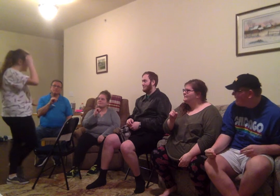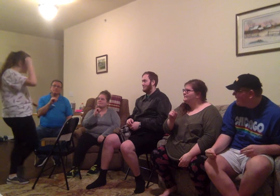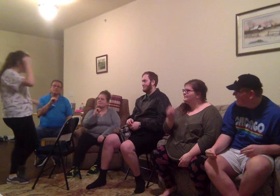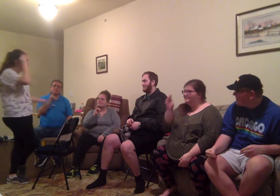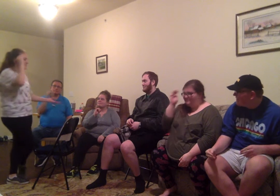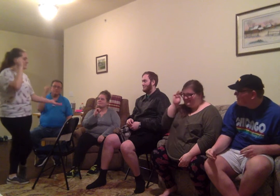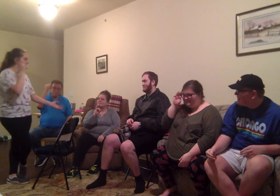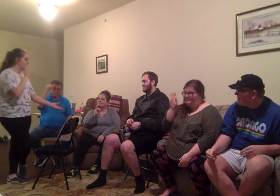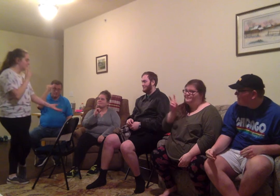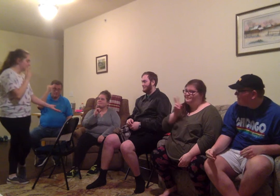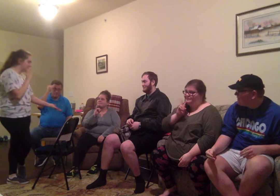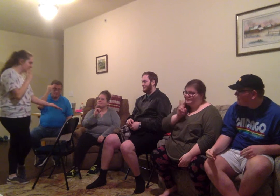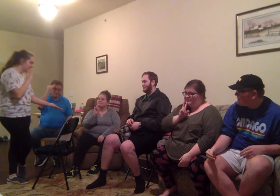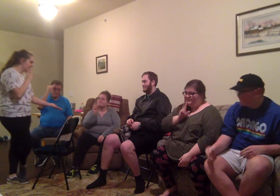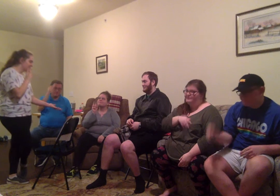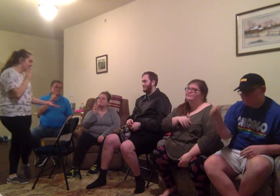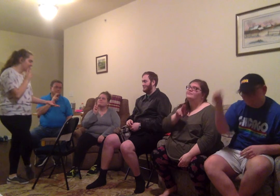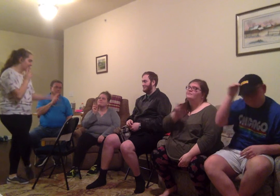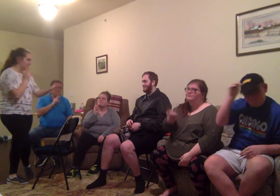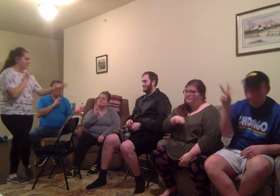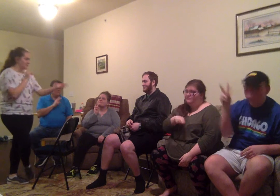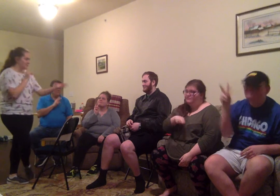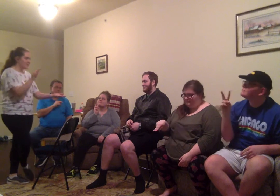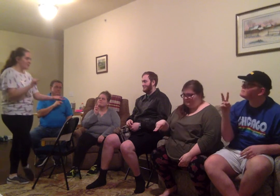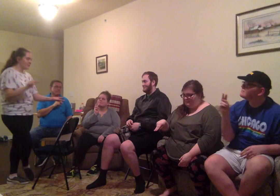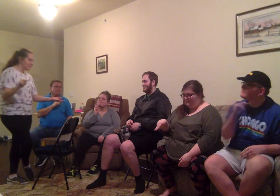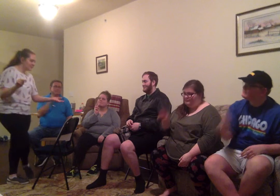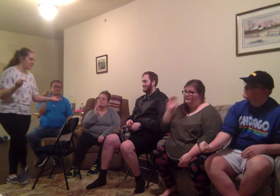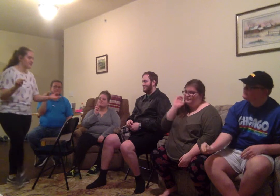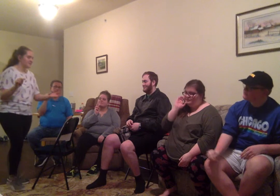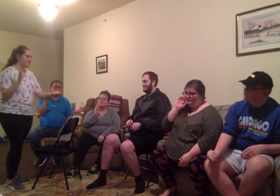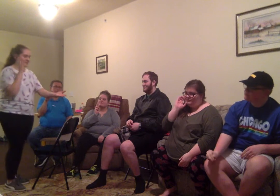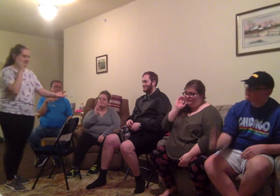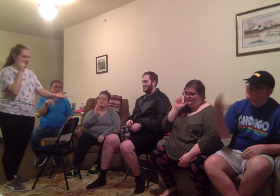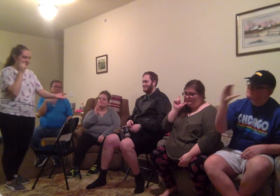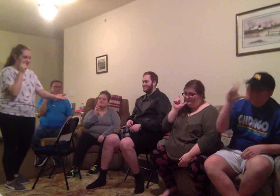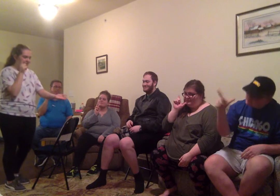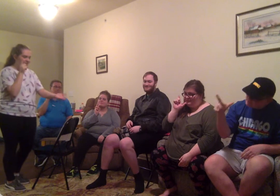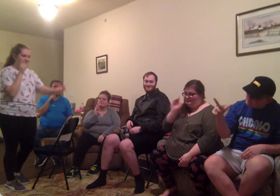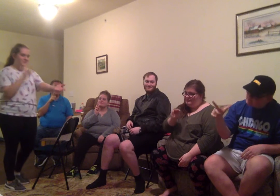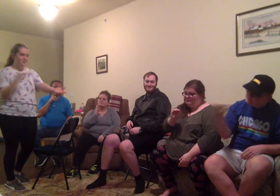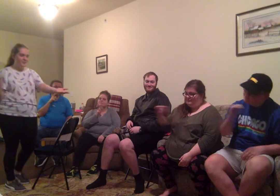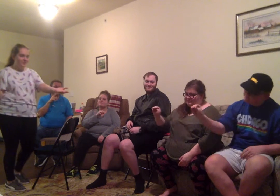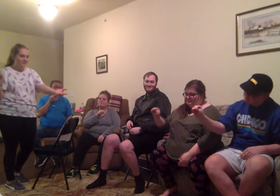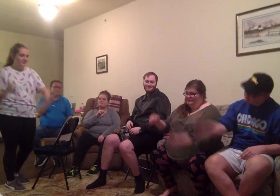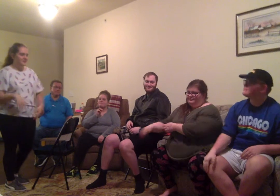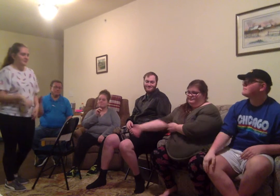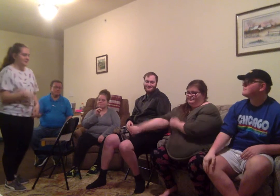Michael, Vicky, Noah, Kayla, or Mark.